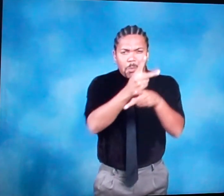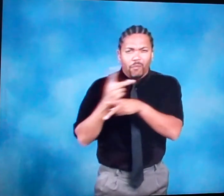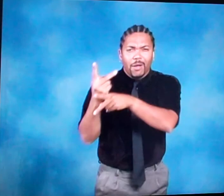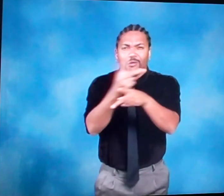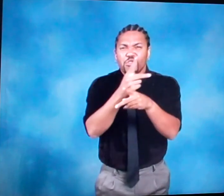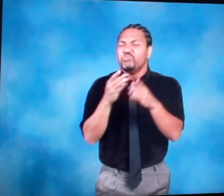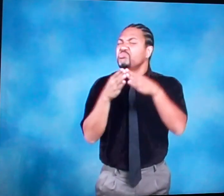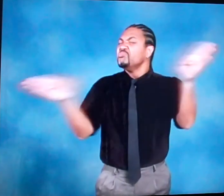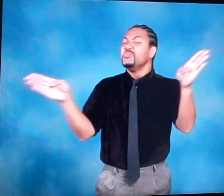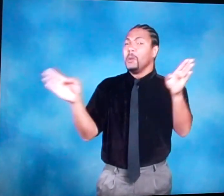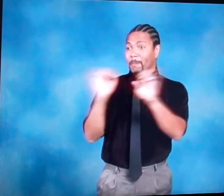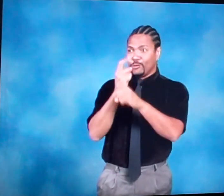in the dorm,